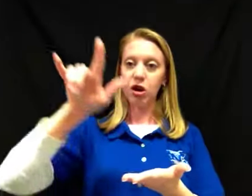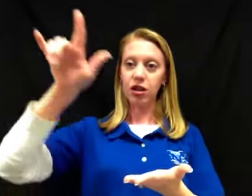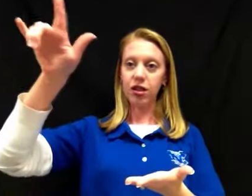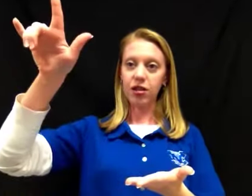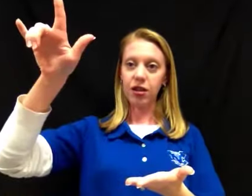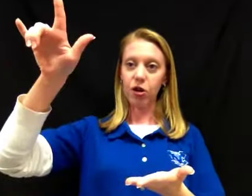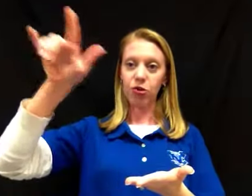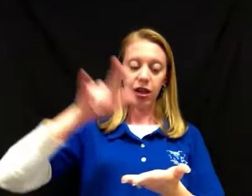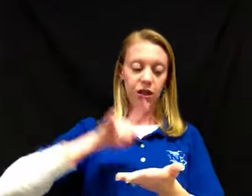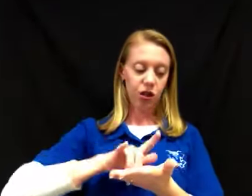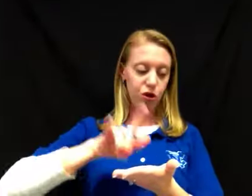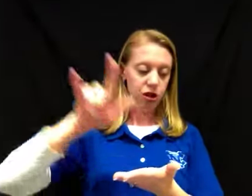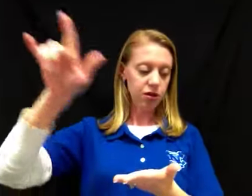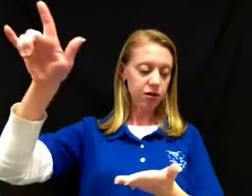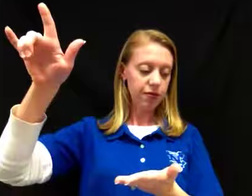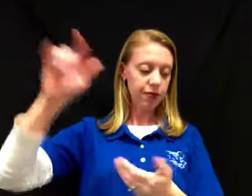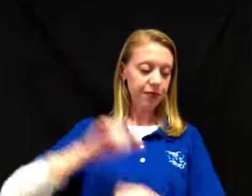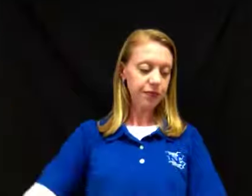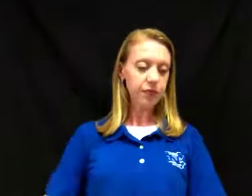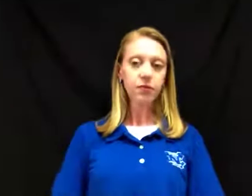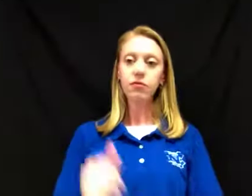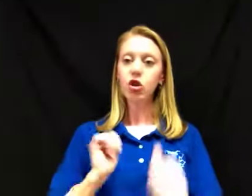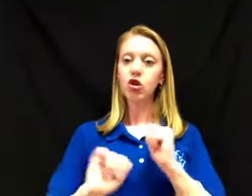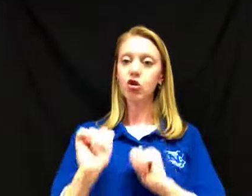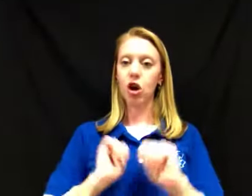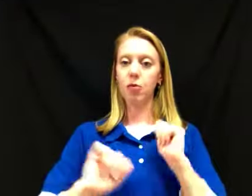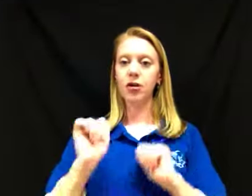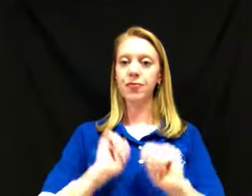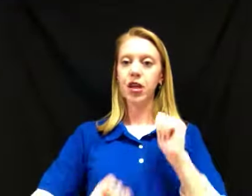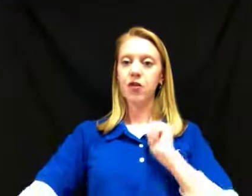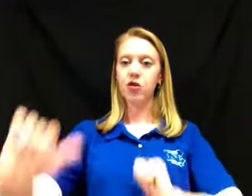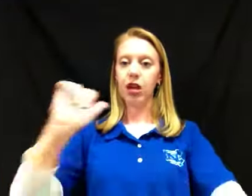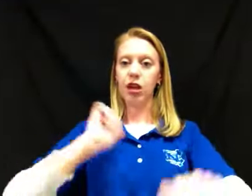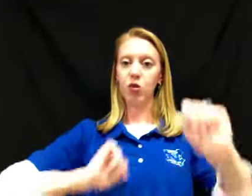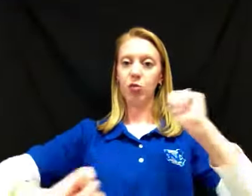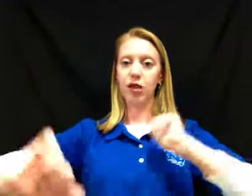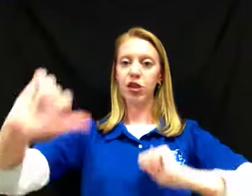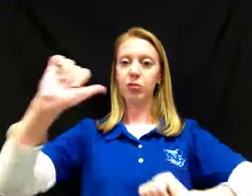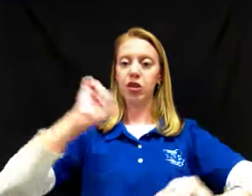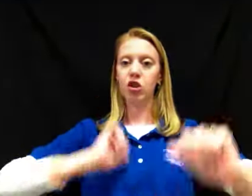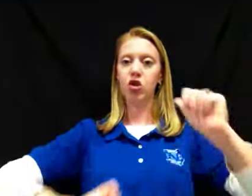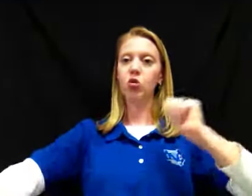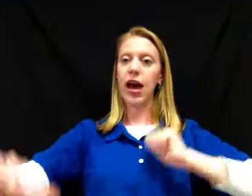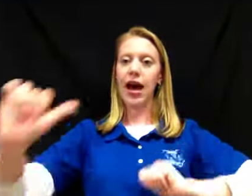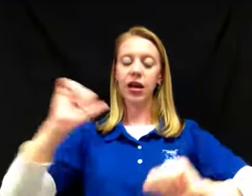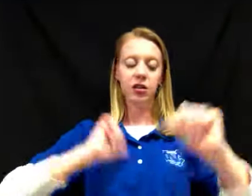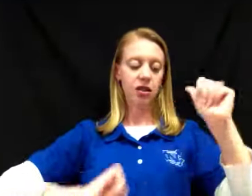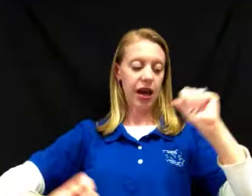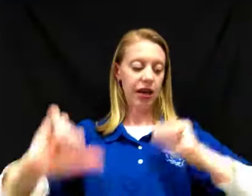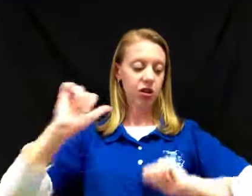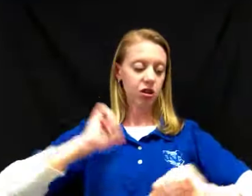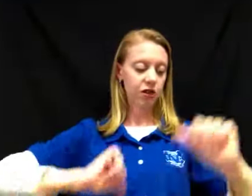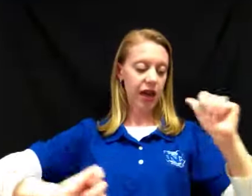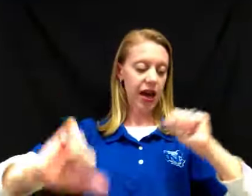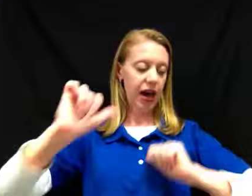depart, as in an airplane departs, drama. If you sign it a little bit bigger, it means to act, the action of